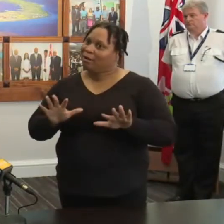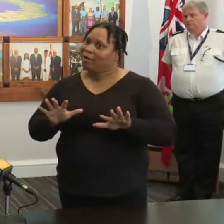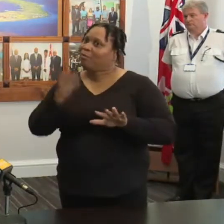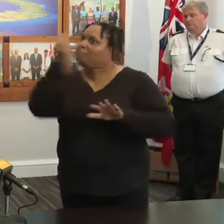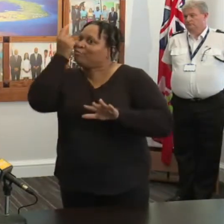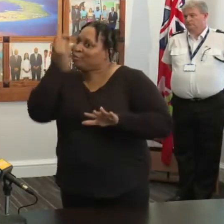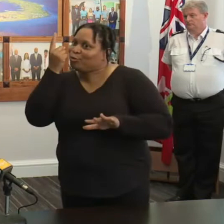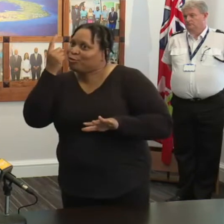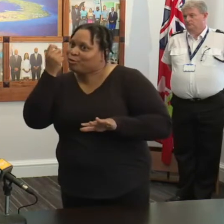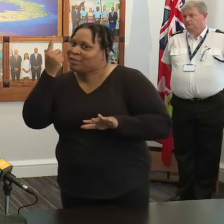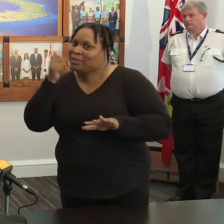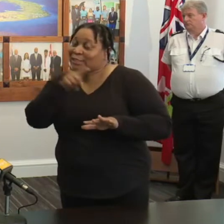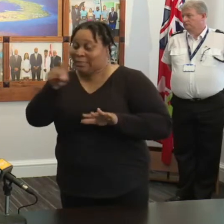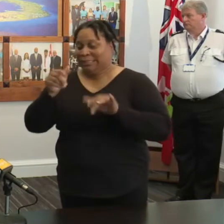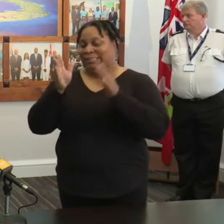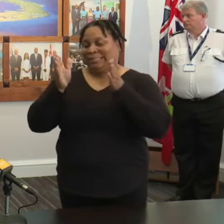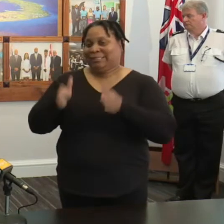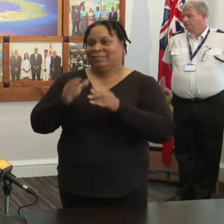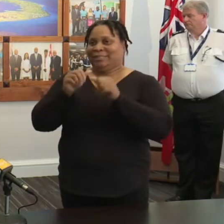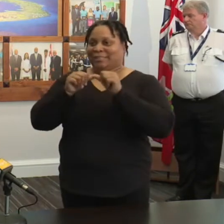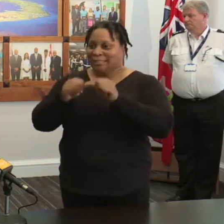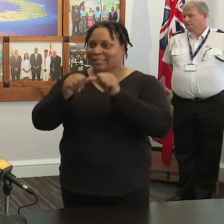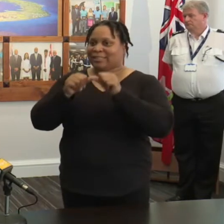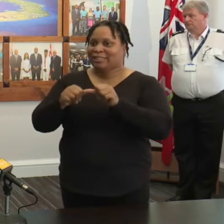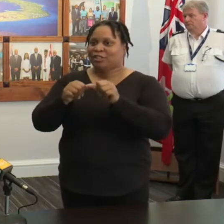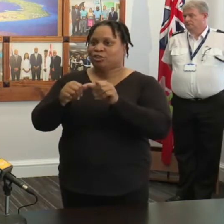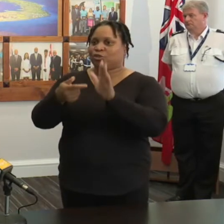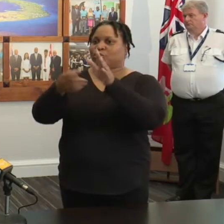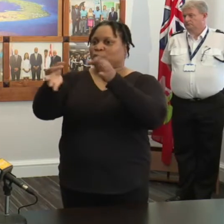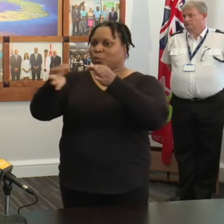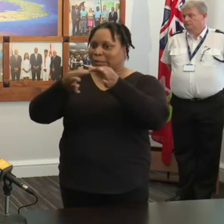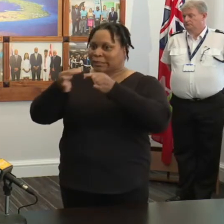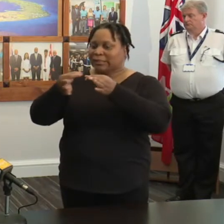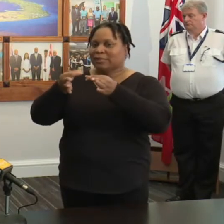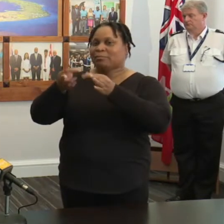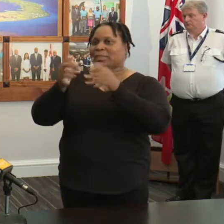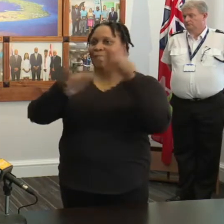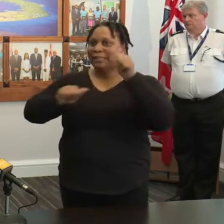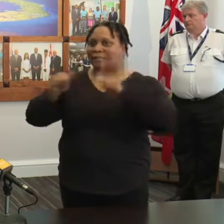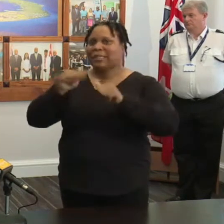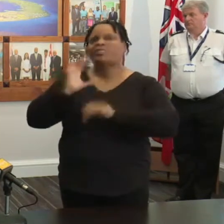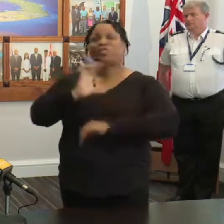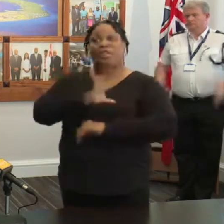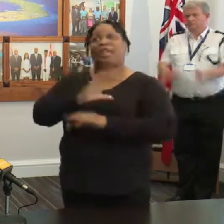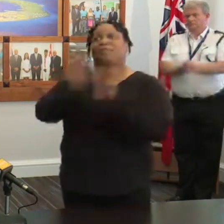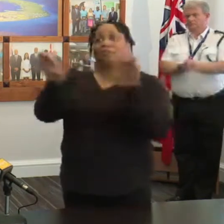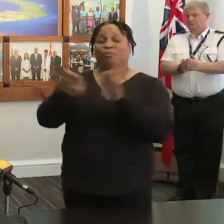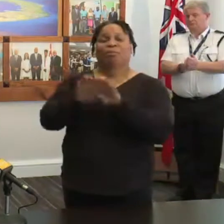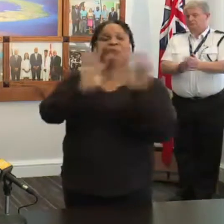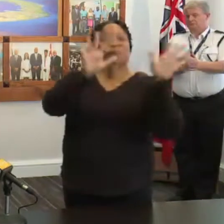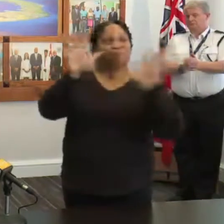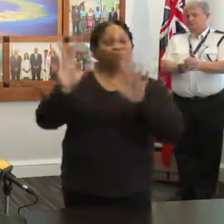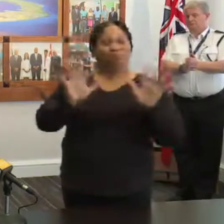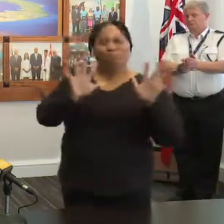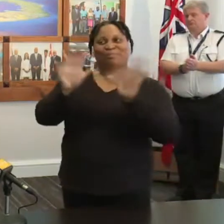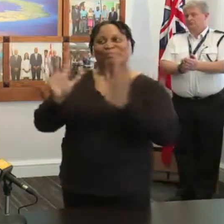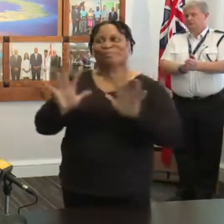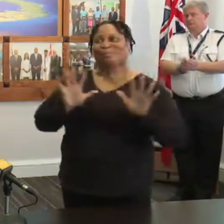reason, and someone who has continued to dictate the science to the Cabinet Bermuda. Thank you, Premier.